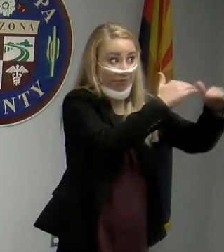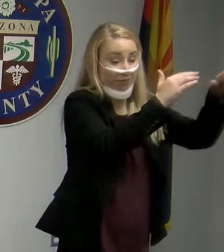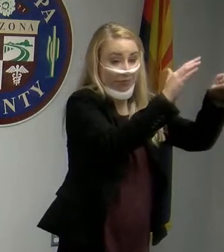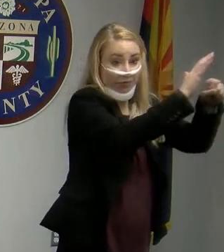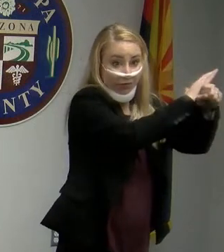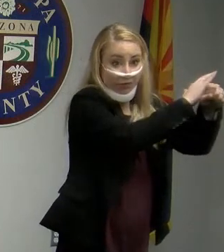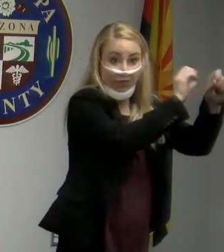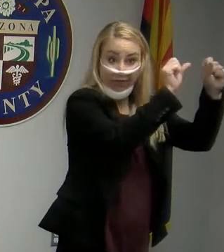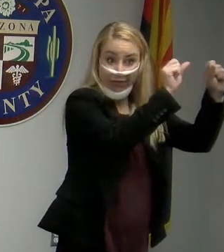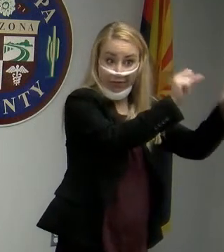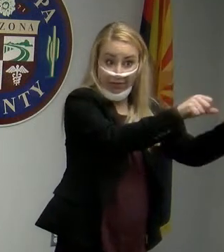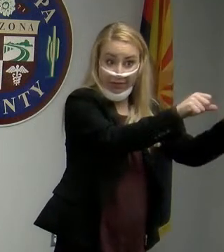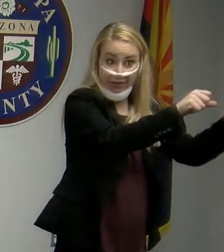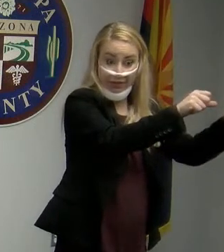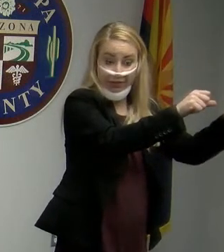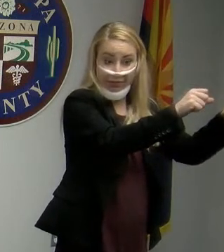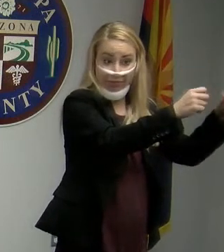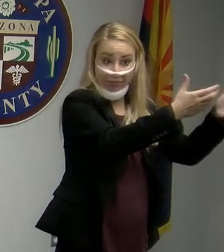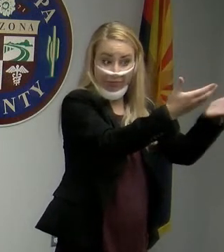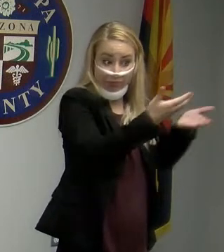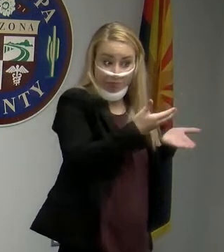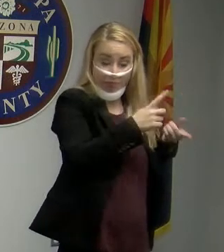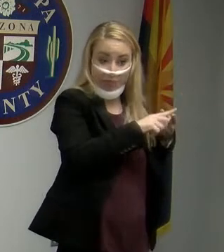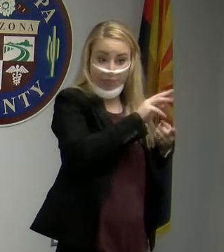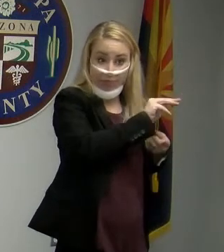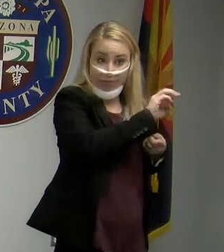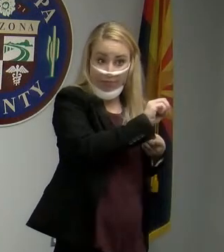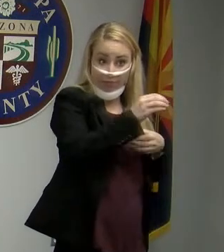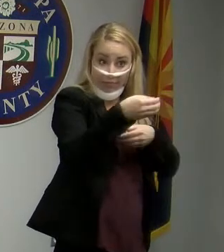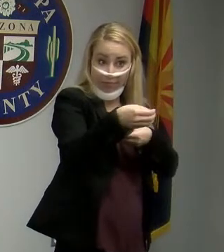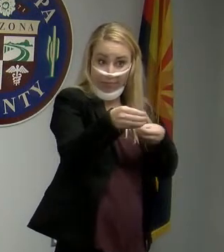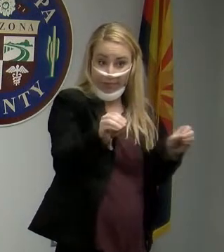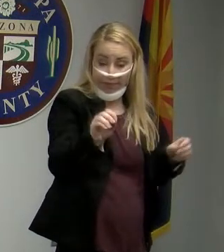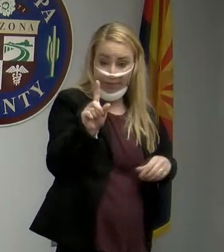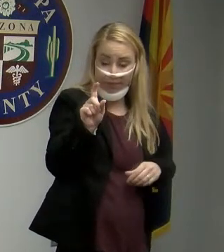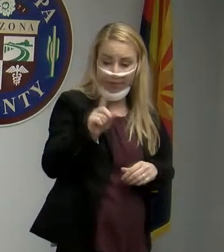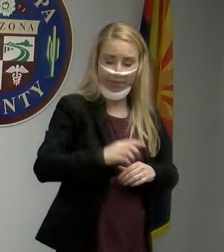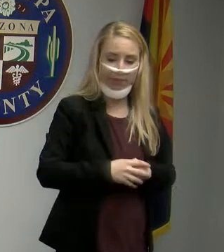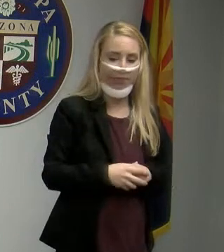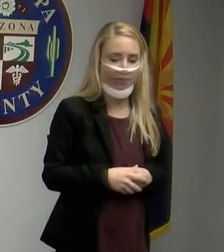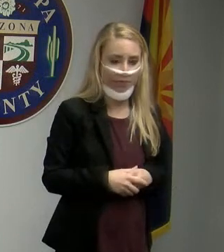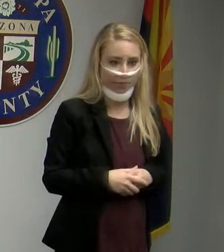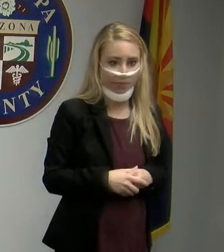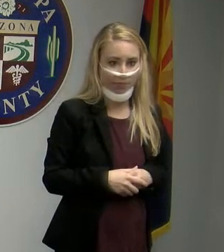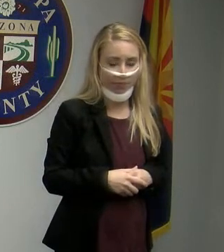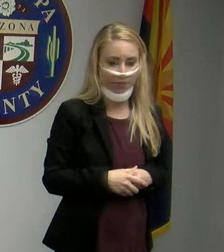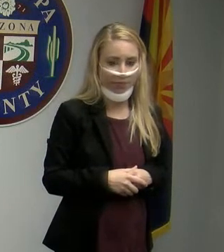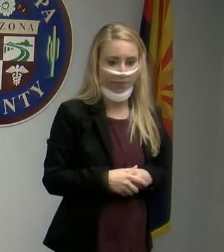capacity? Is there a relationship like that, and has that been discussed as a possibility?